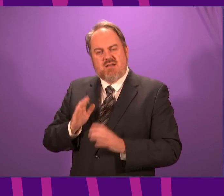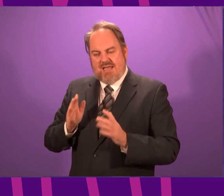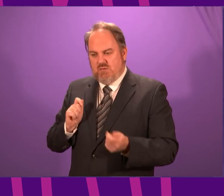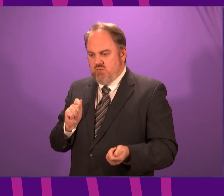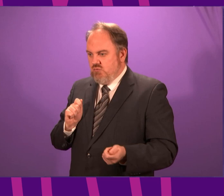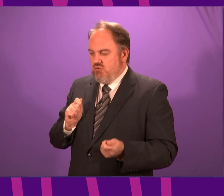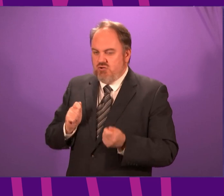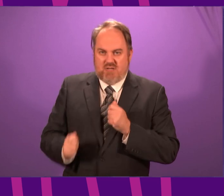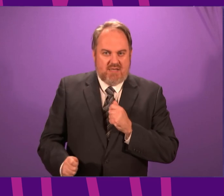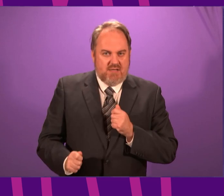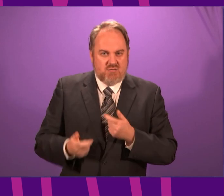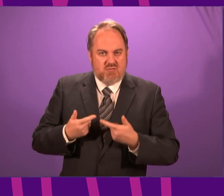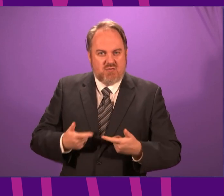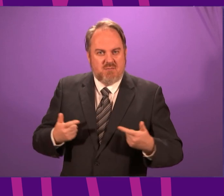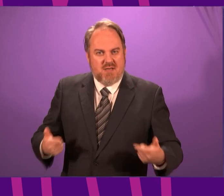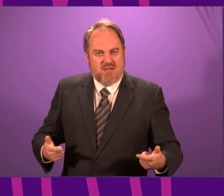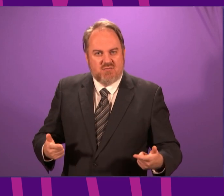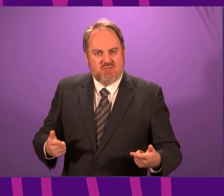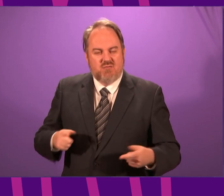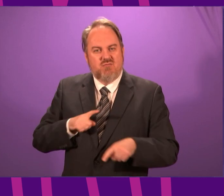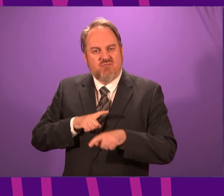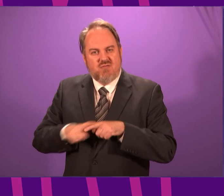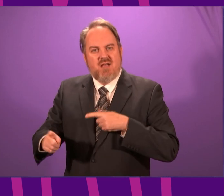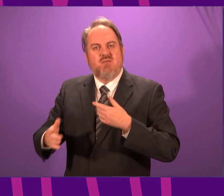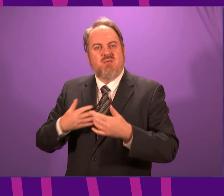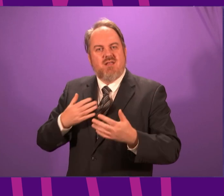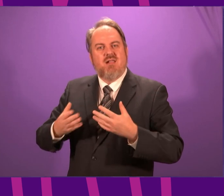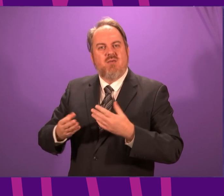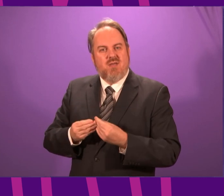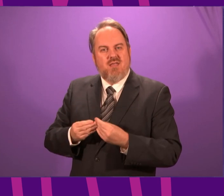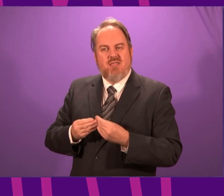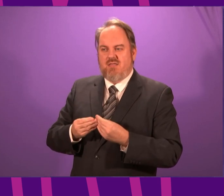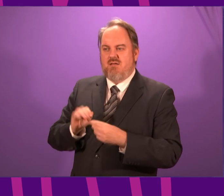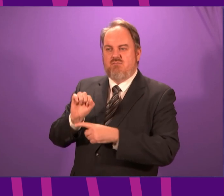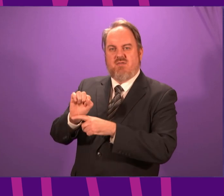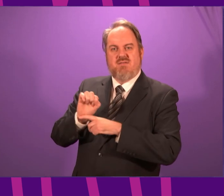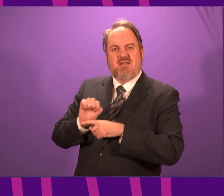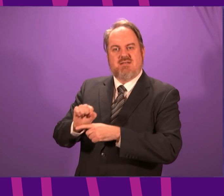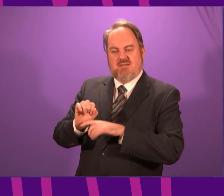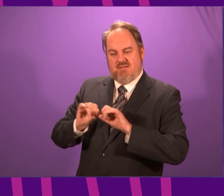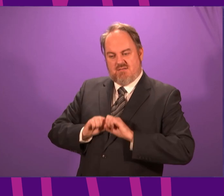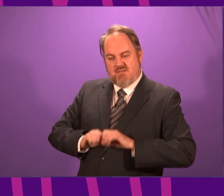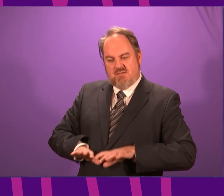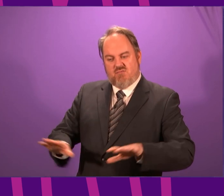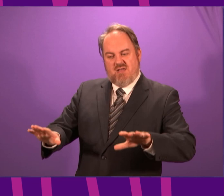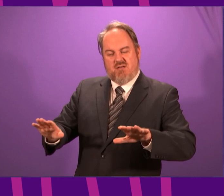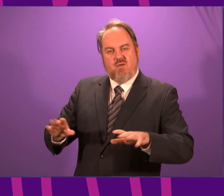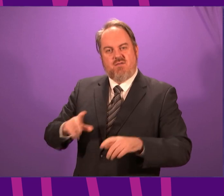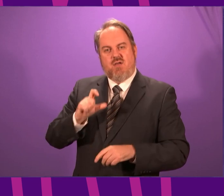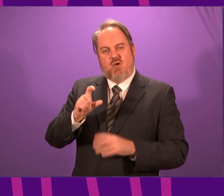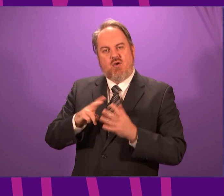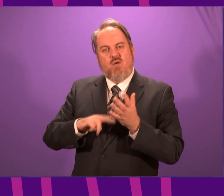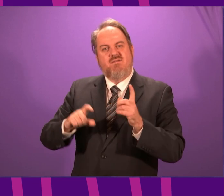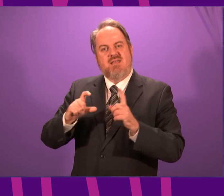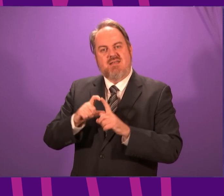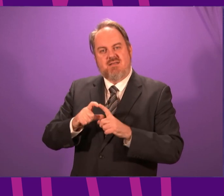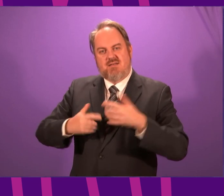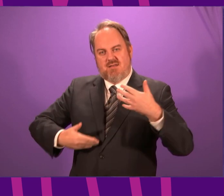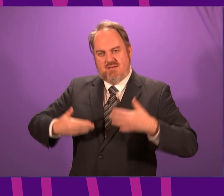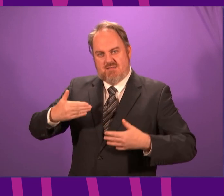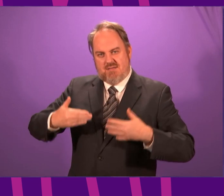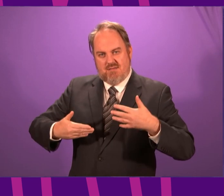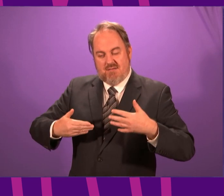adapt significantly to meet the challenge of reducing the spread of COVID-19. As we have learnt more about this